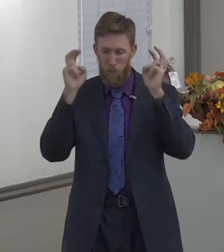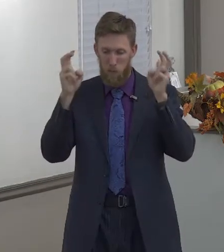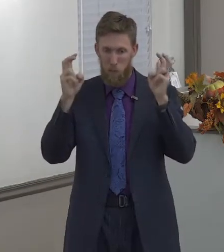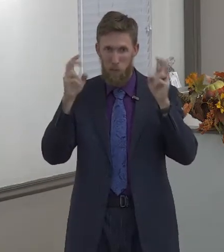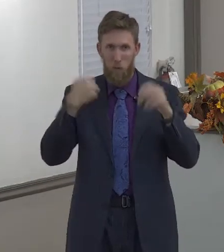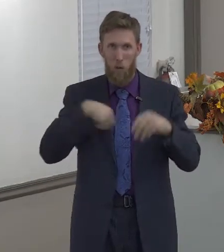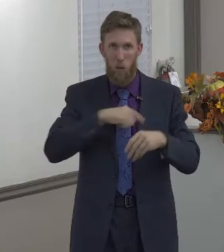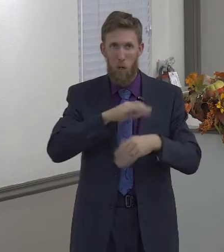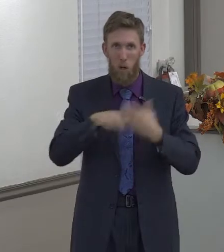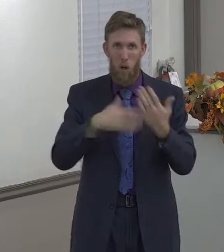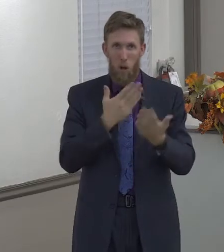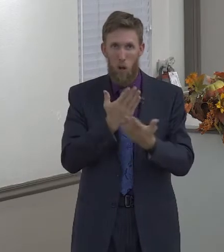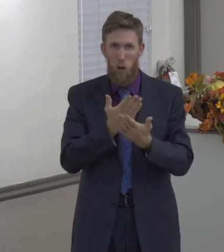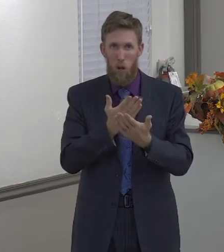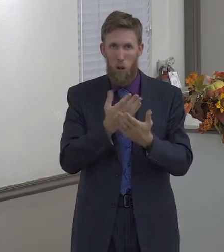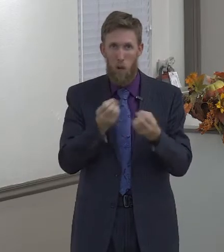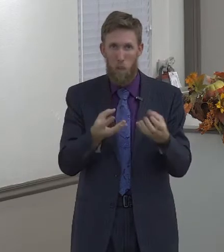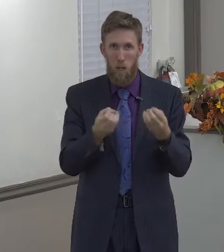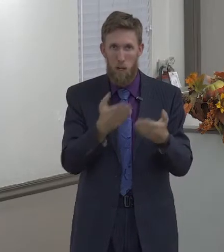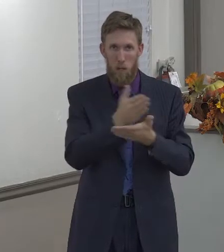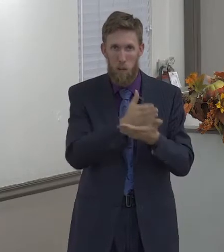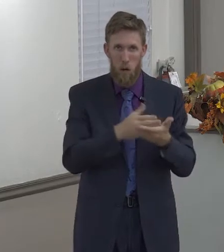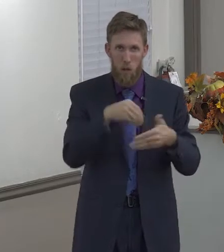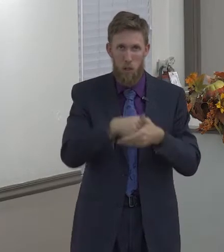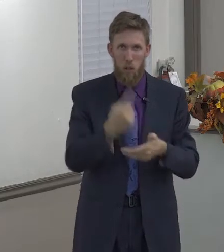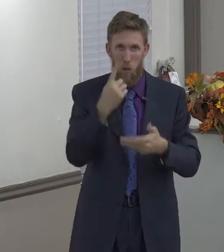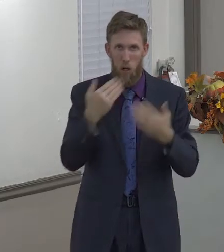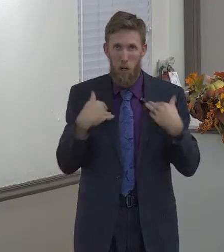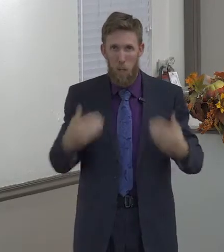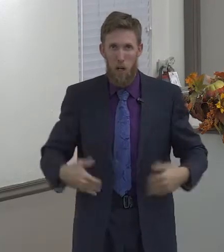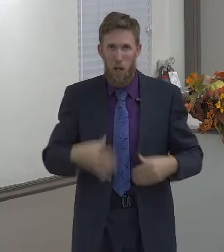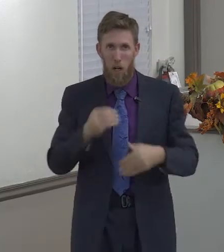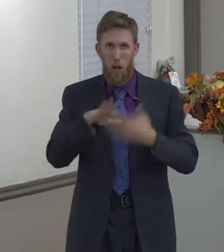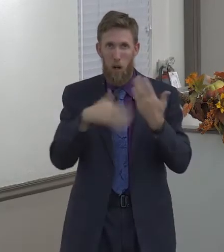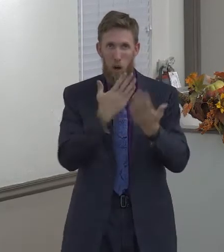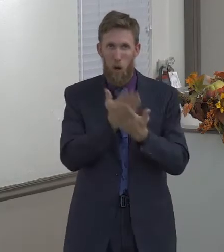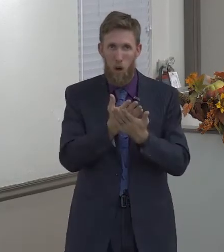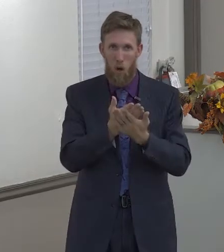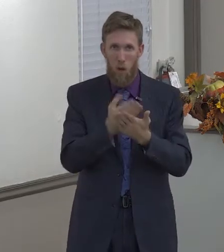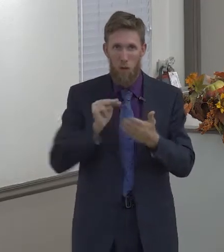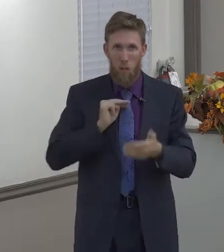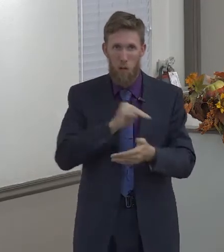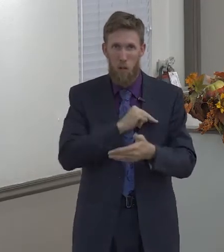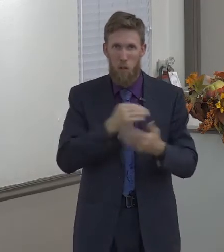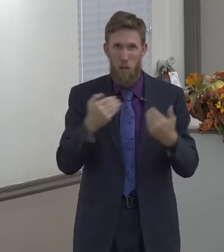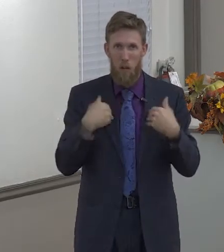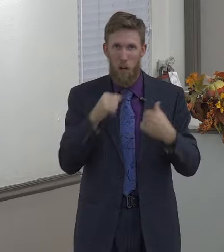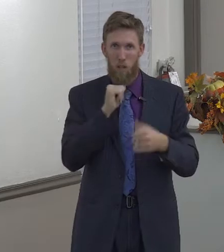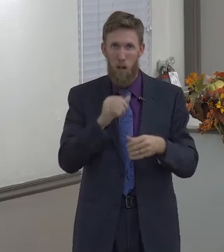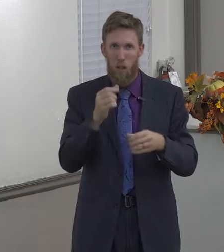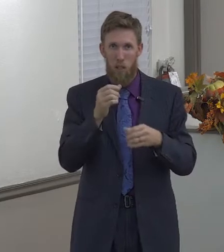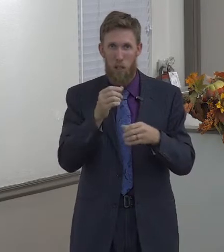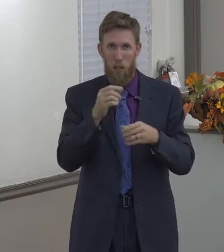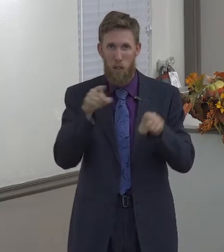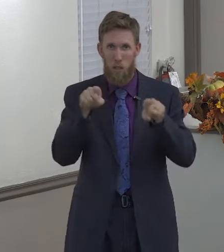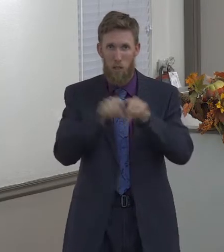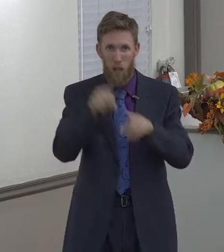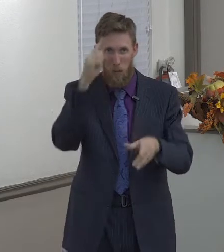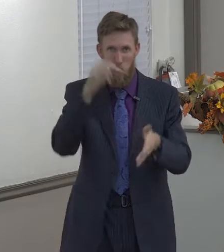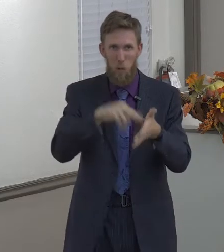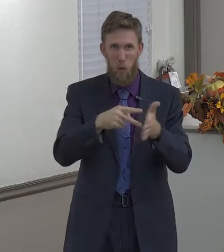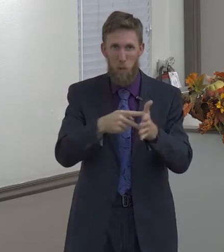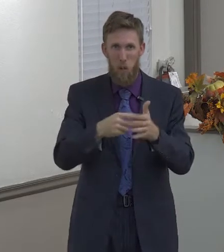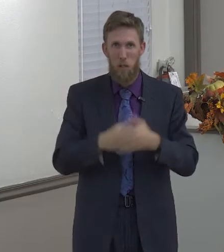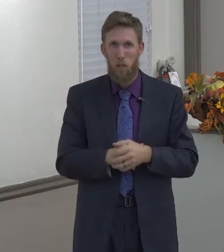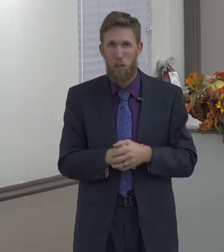one members one of another." Ephesians 4, 12 says, for the perfecting of the saints, for the work of the ministry, for the edifying of the